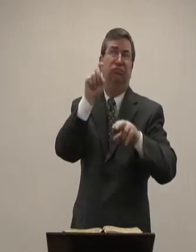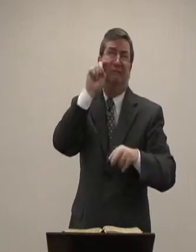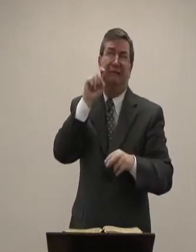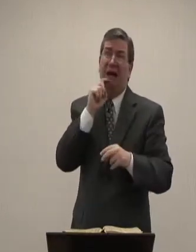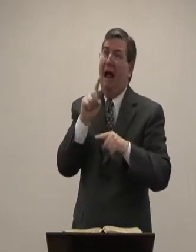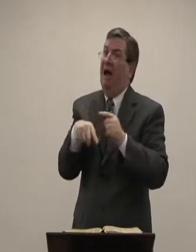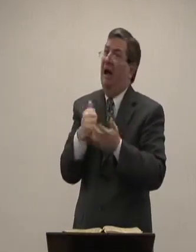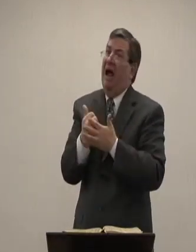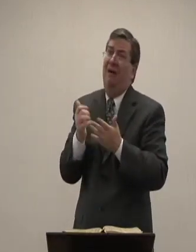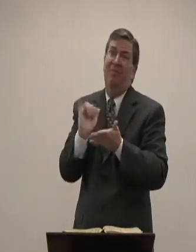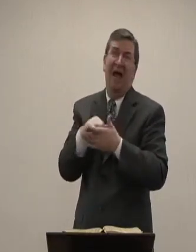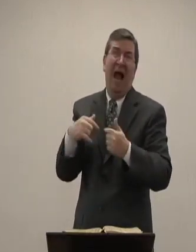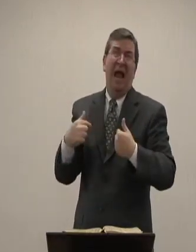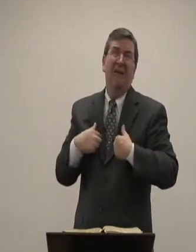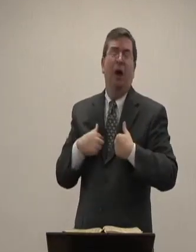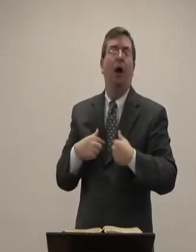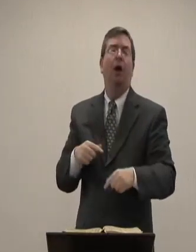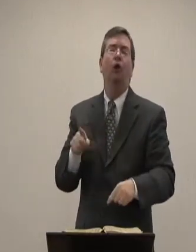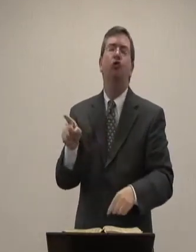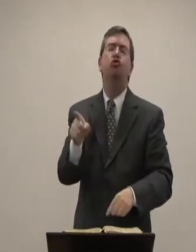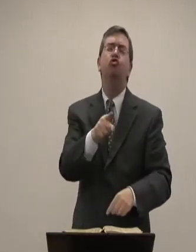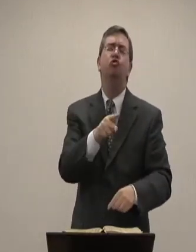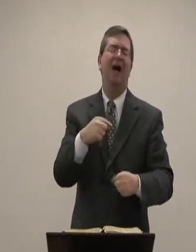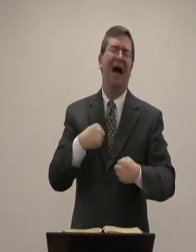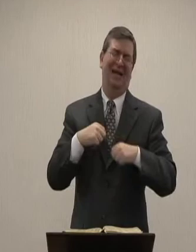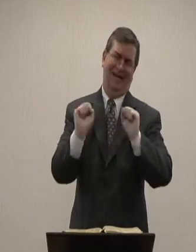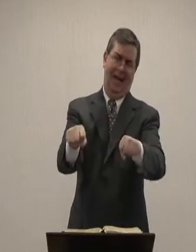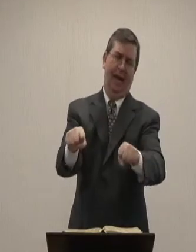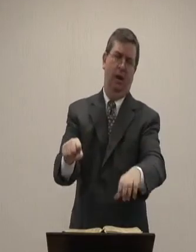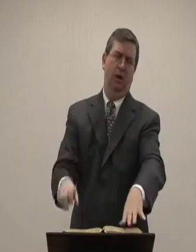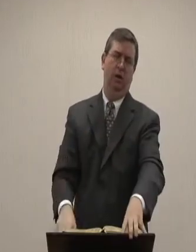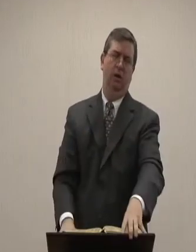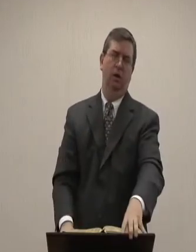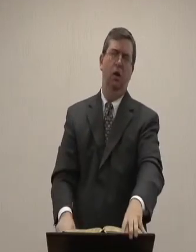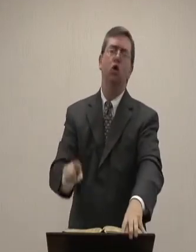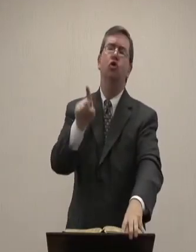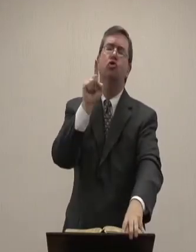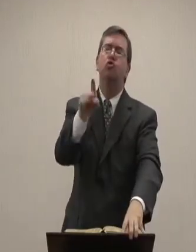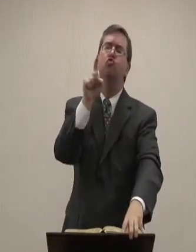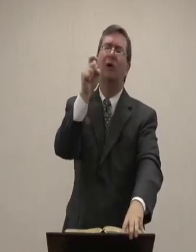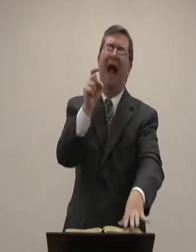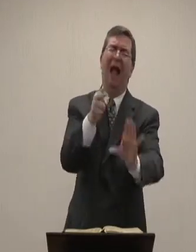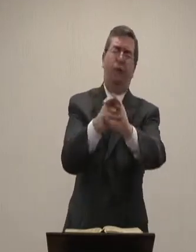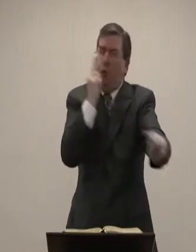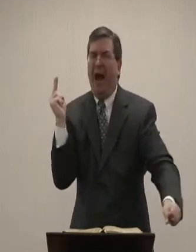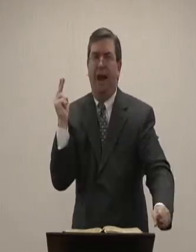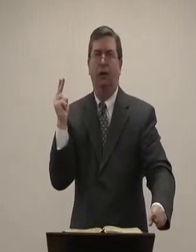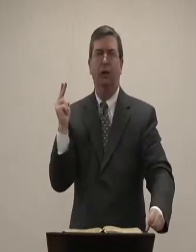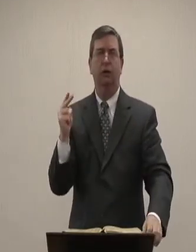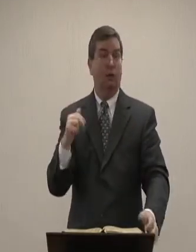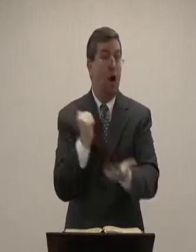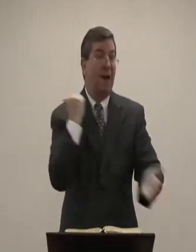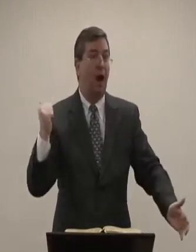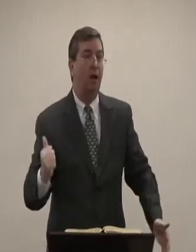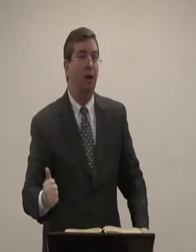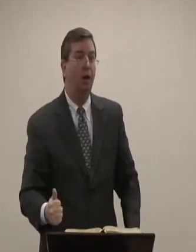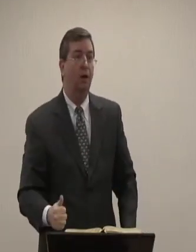life. I can't help that. Yes, you can. You can't win. You must quit.